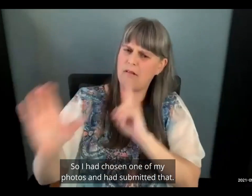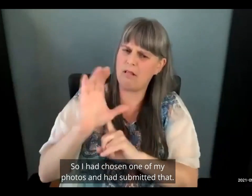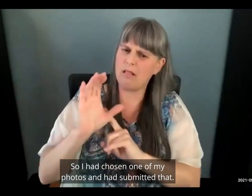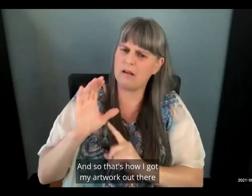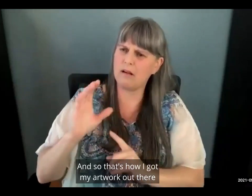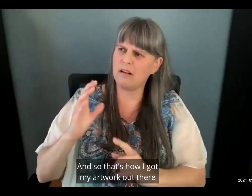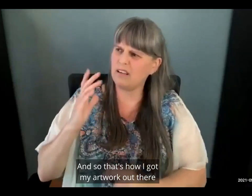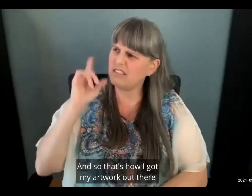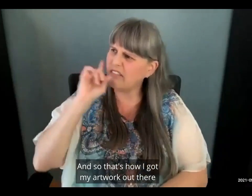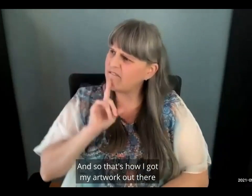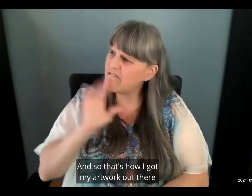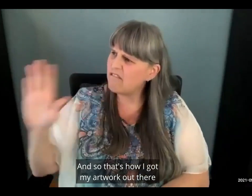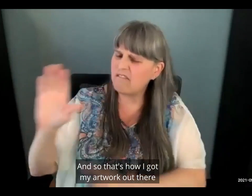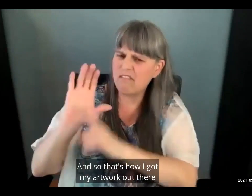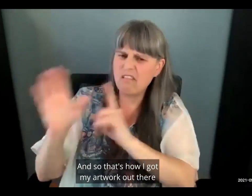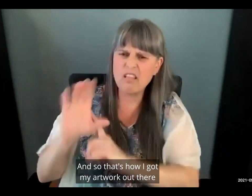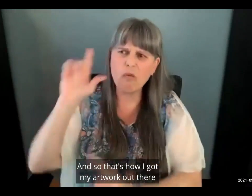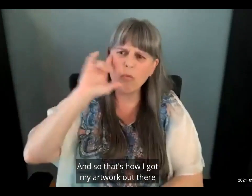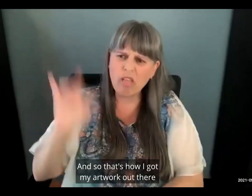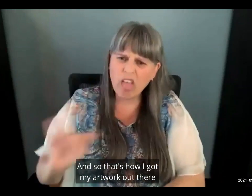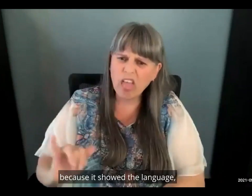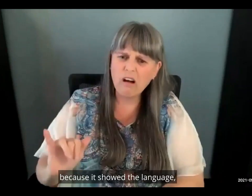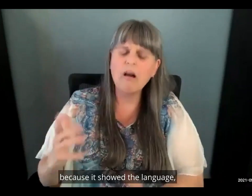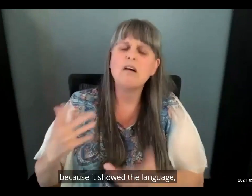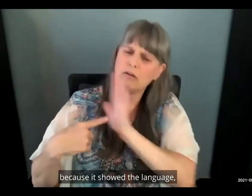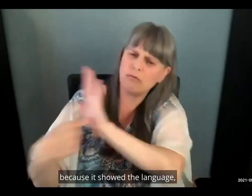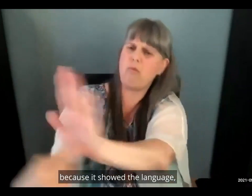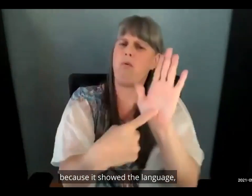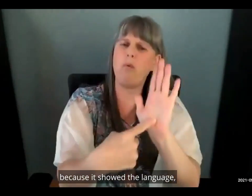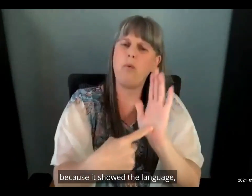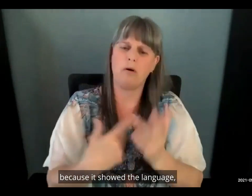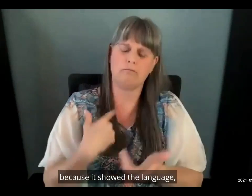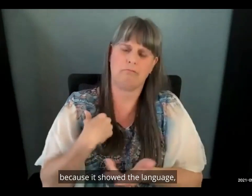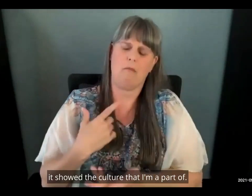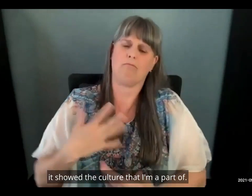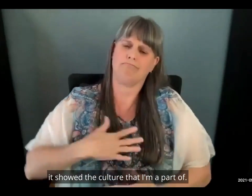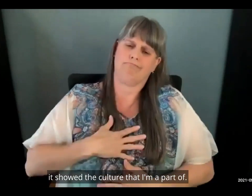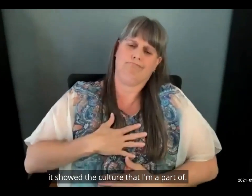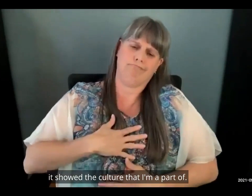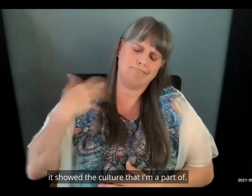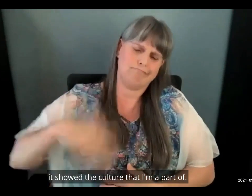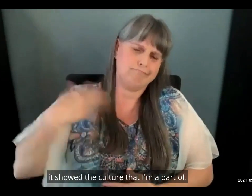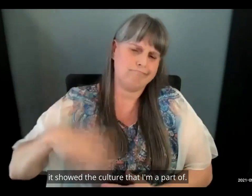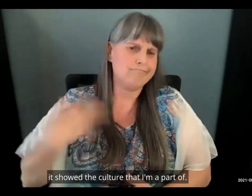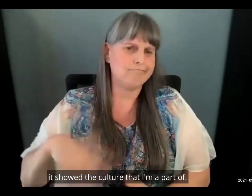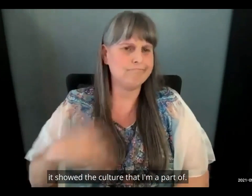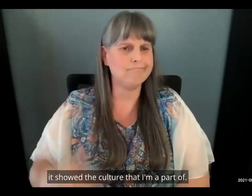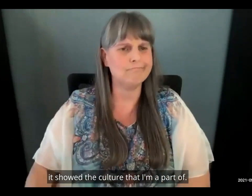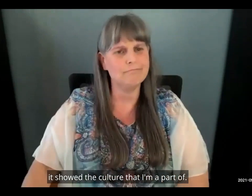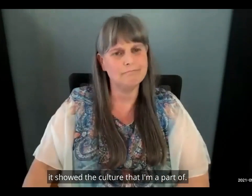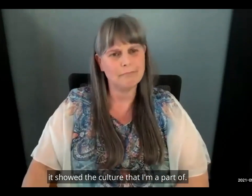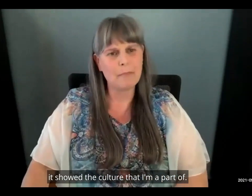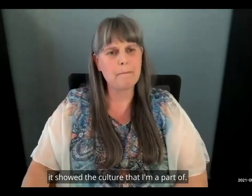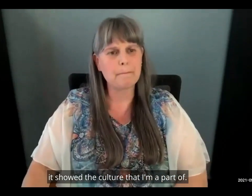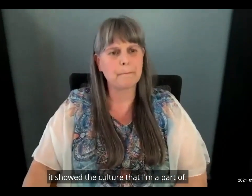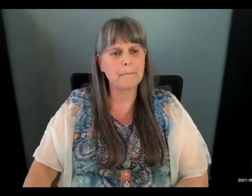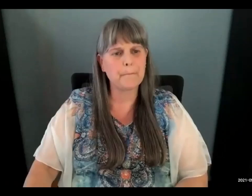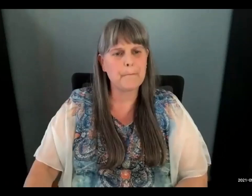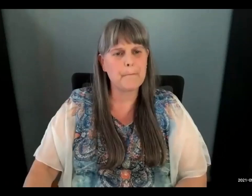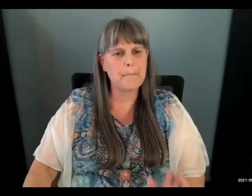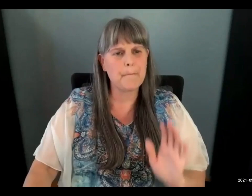that. And so that's how I got my artwork out there, because it showed the language, it showed the culture that I'm a part